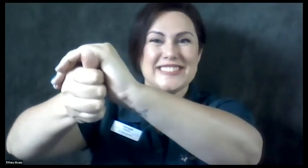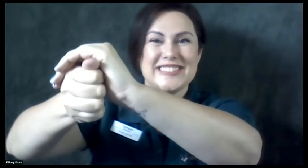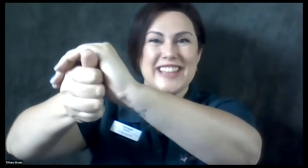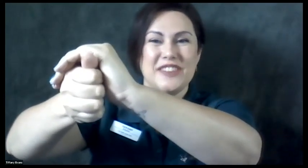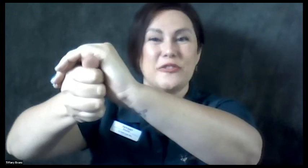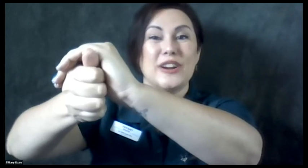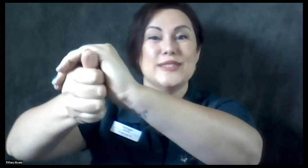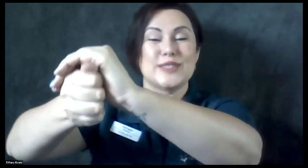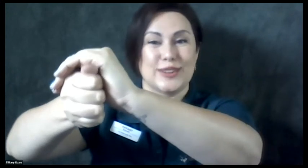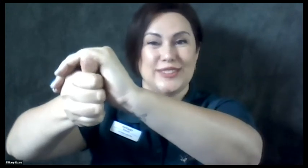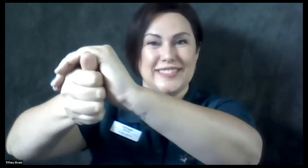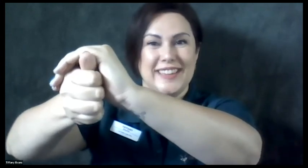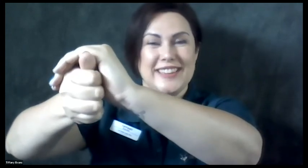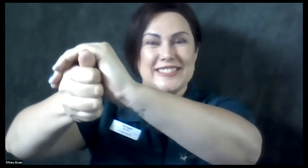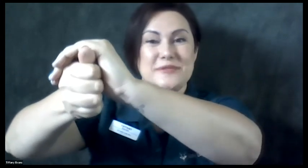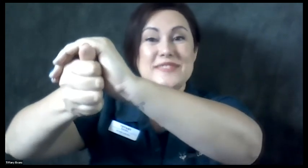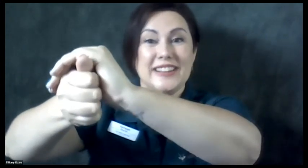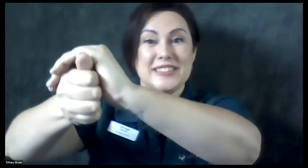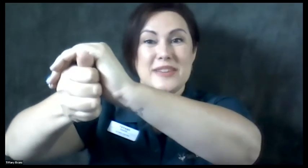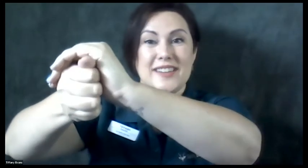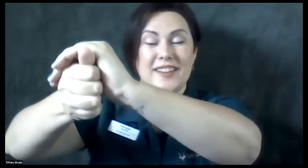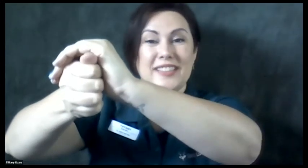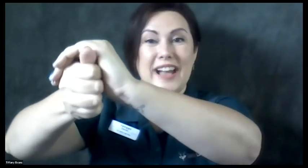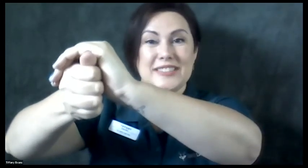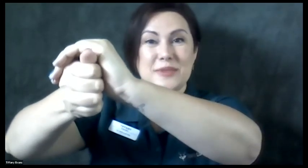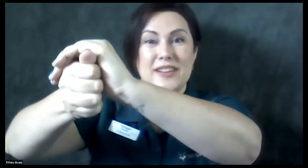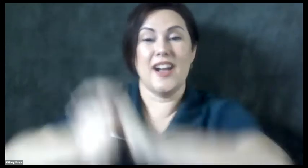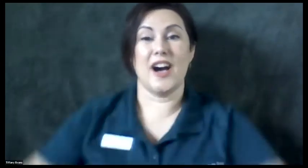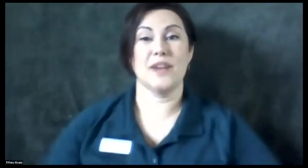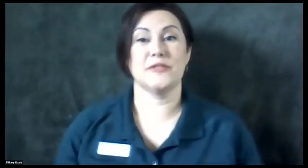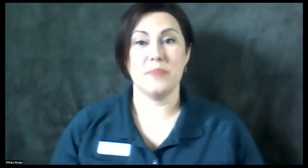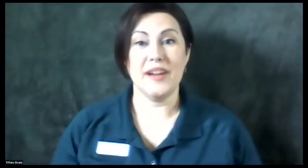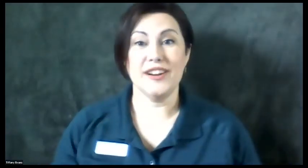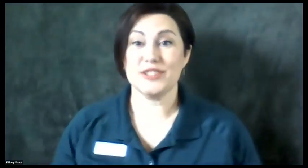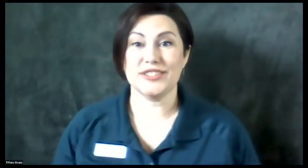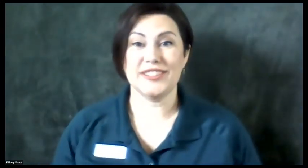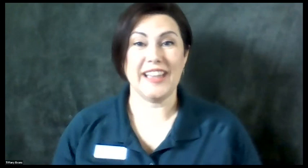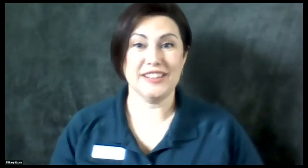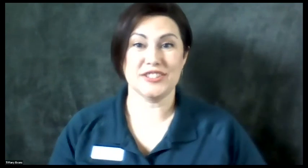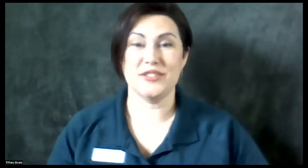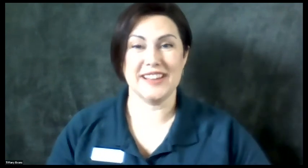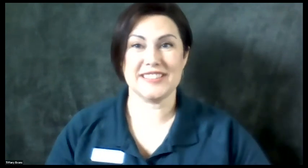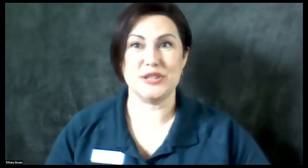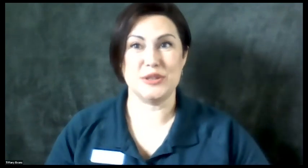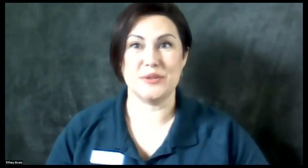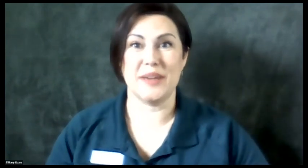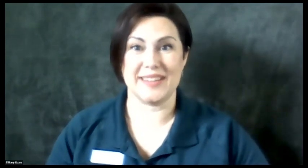sign for turtle. So next week on the last one, I'll review bear, turtle, and I'll show you guys a new animal